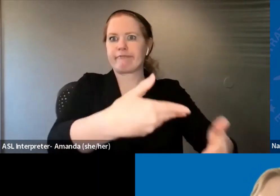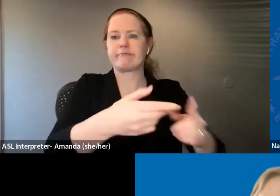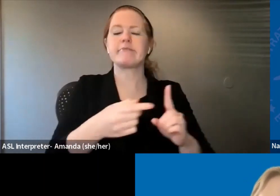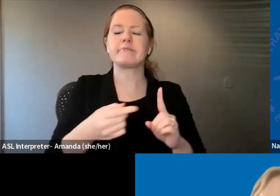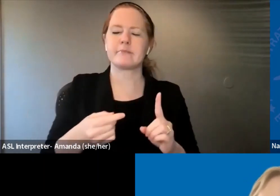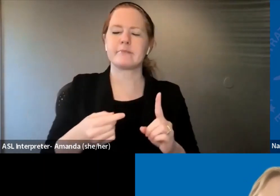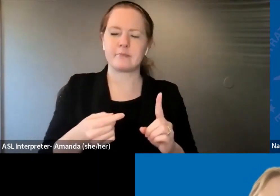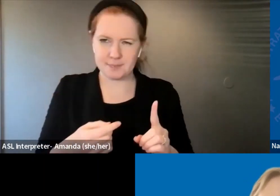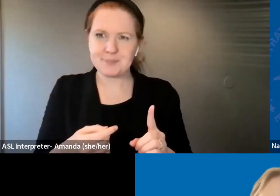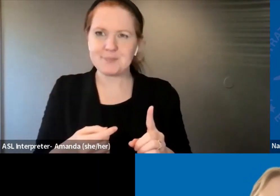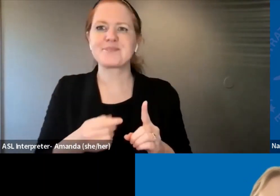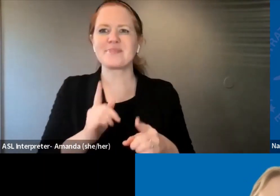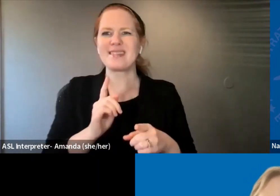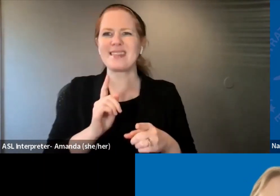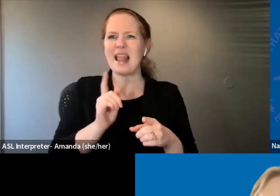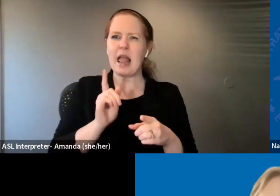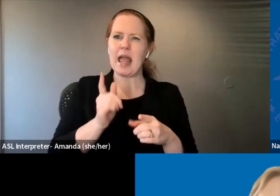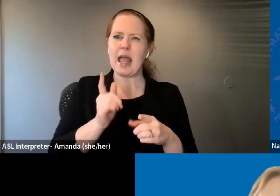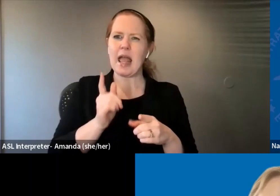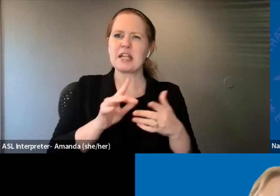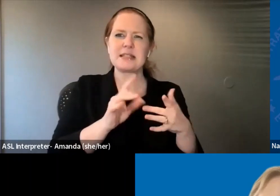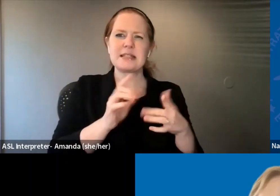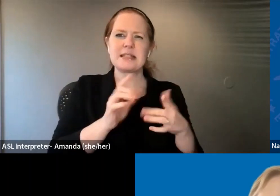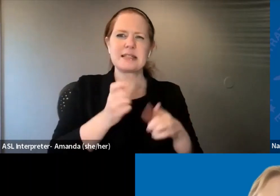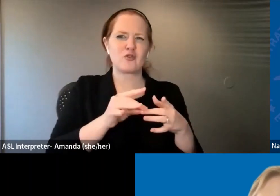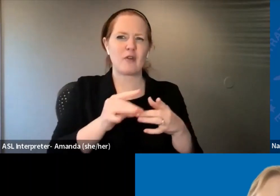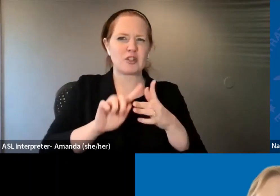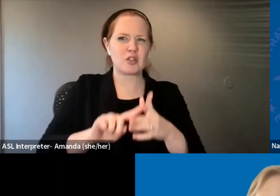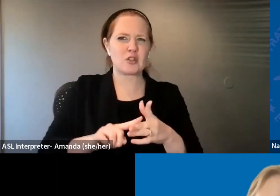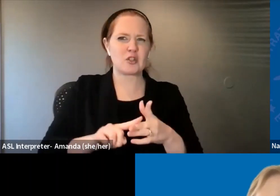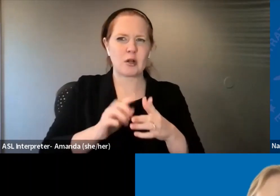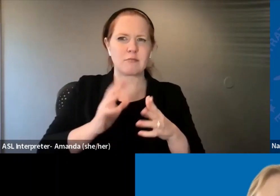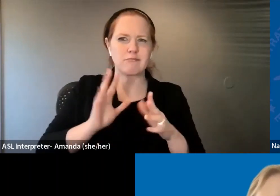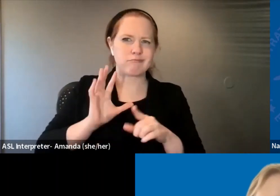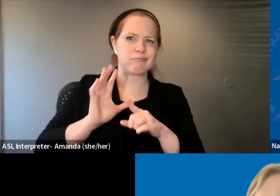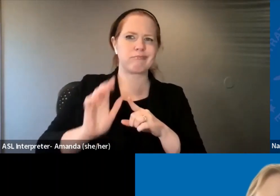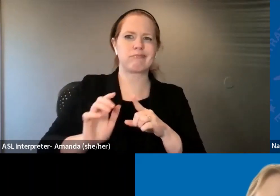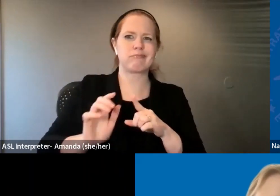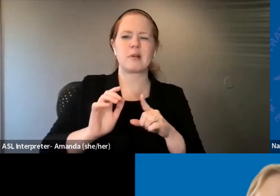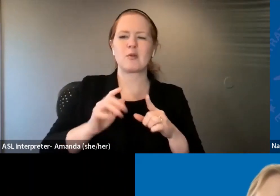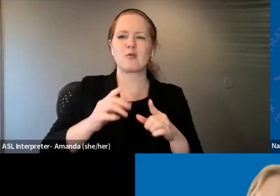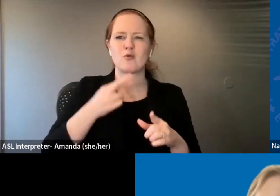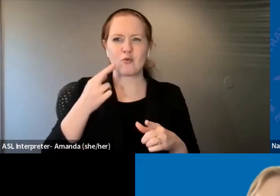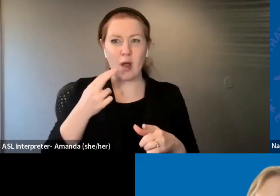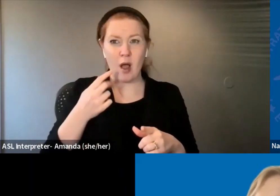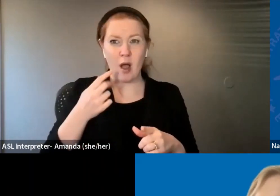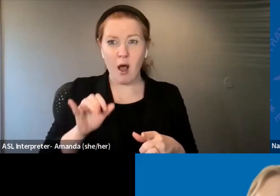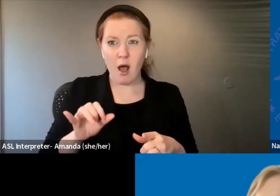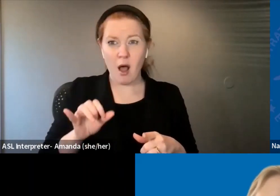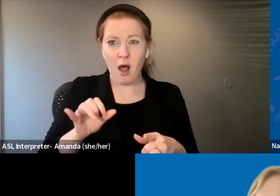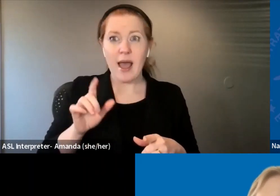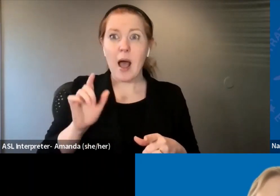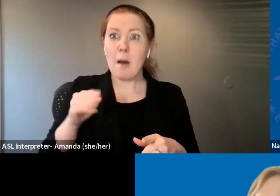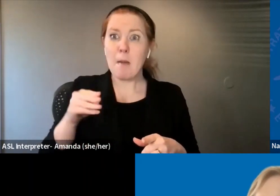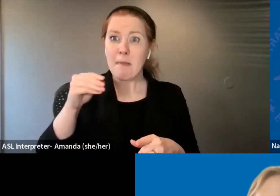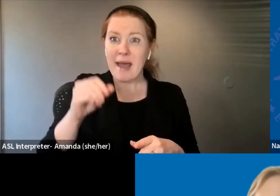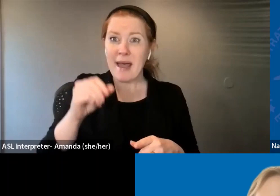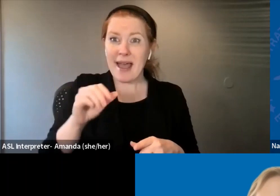after self-direction started to take off, people realized we need to pay income tax and